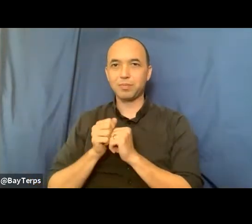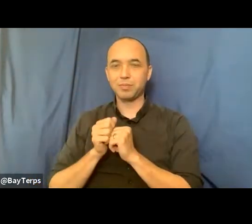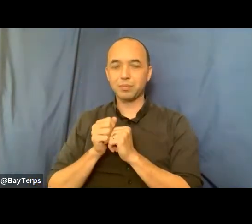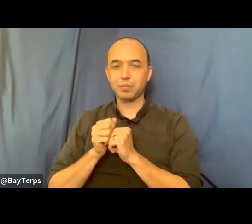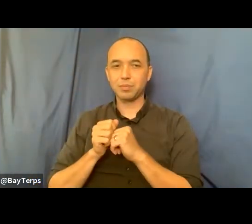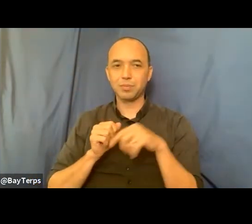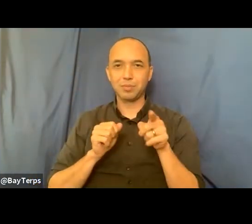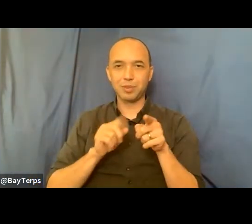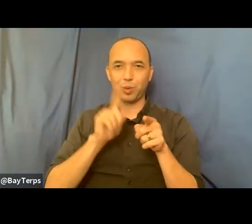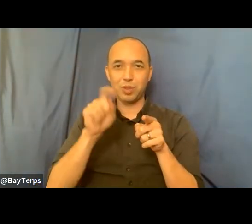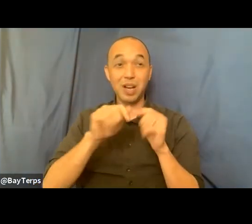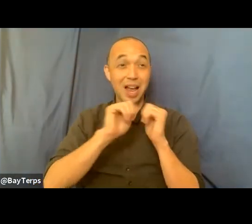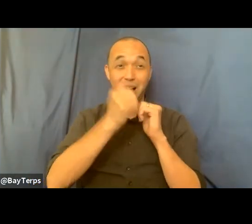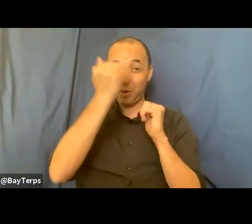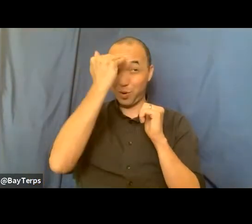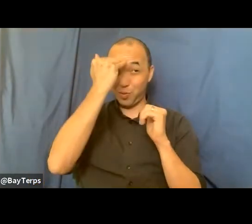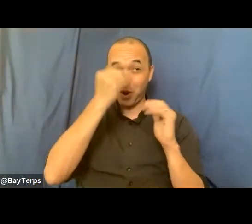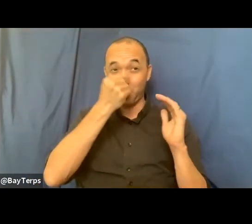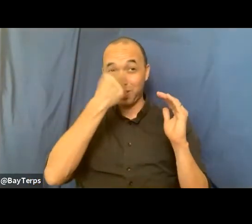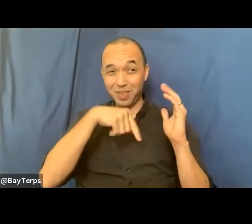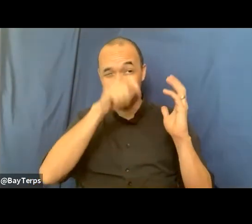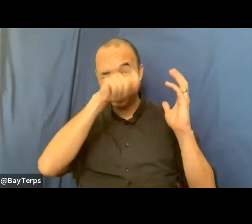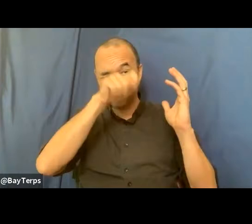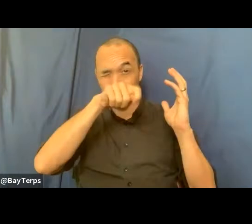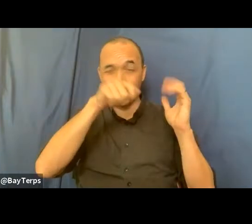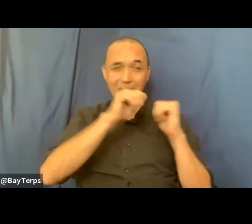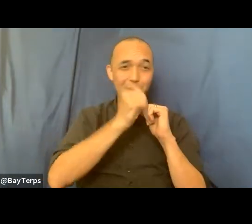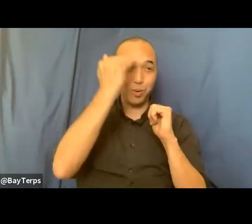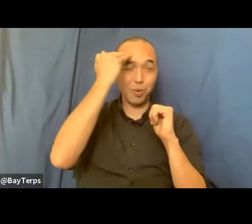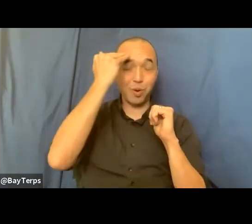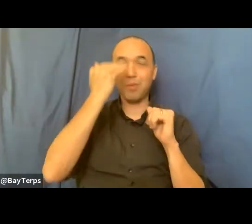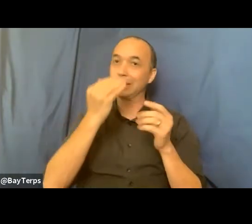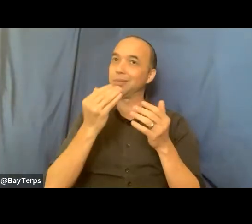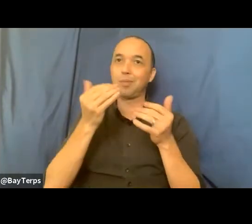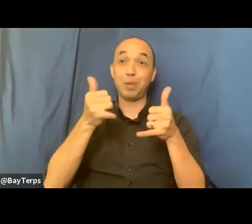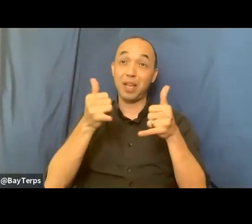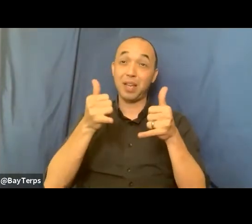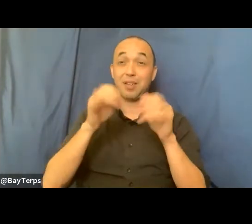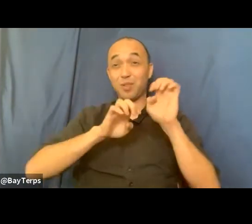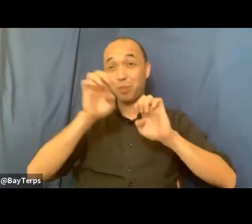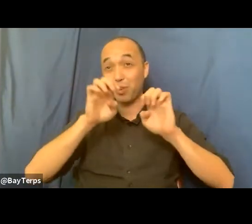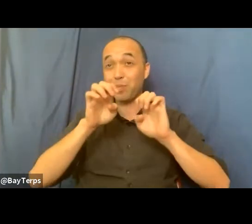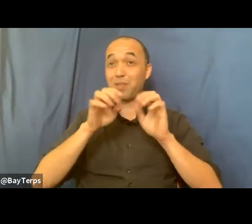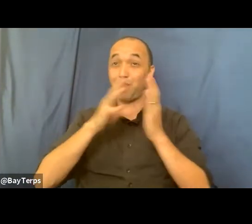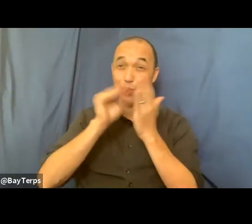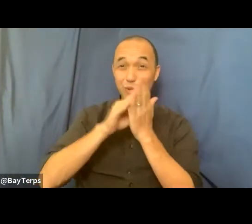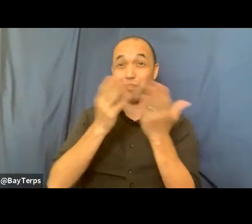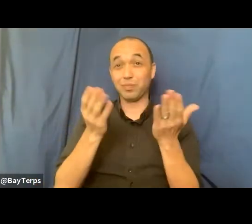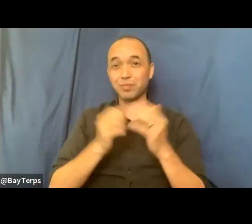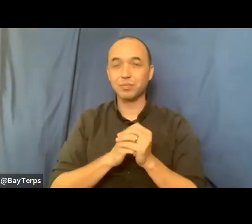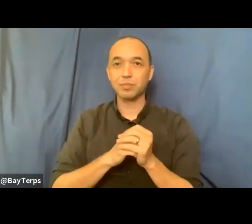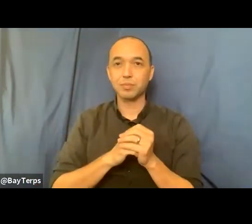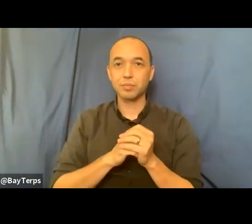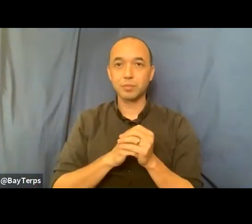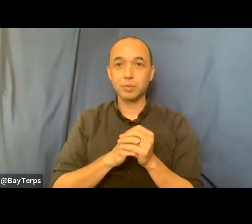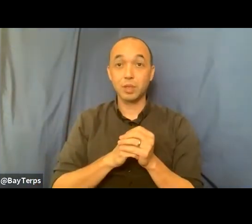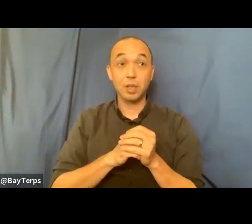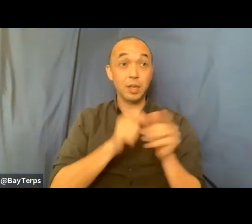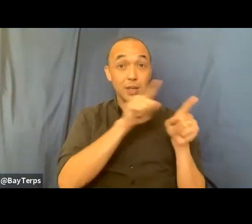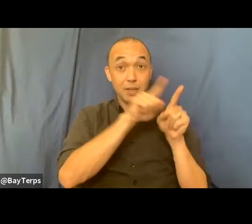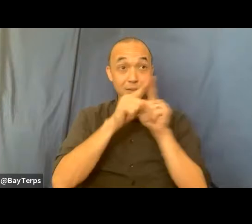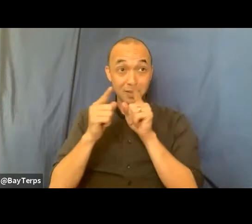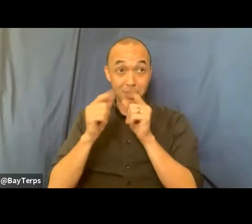error. You got to play with it. And can you use the same techniques with a watermelon? Yeah, we